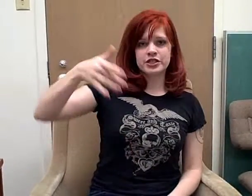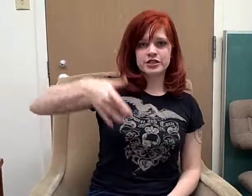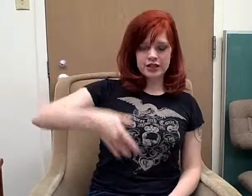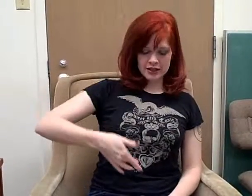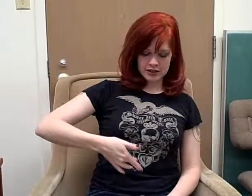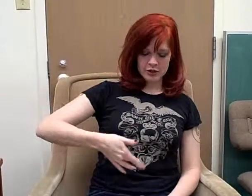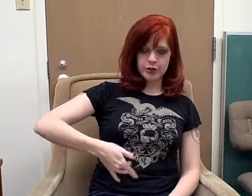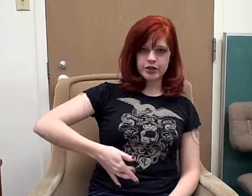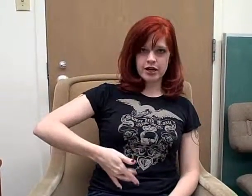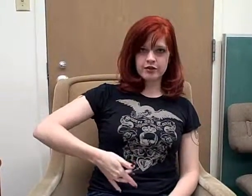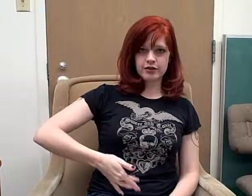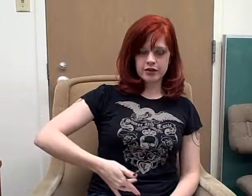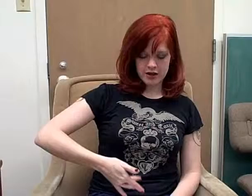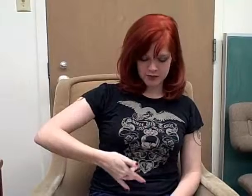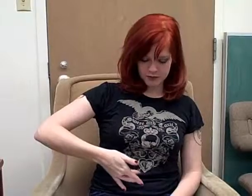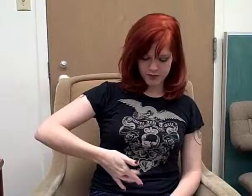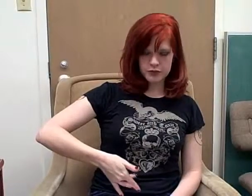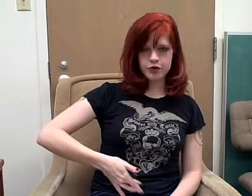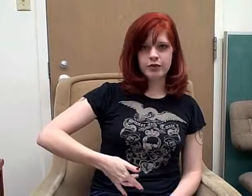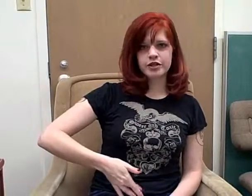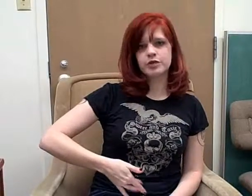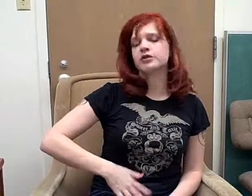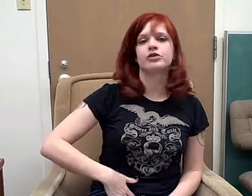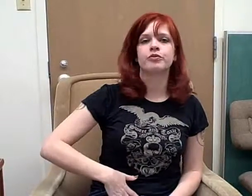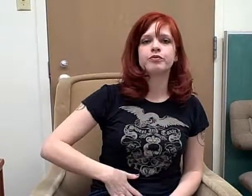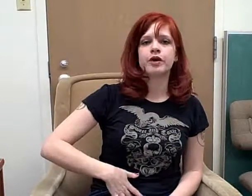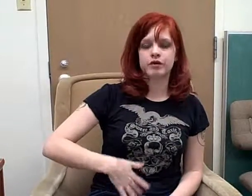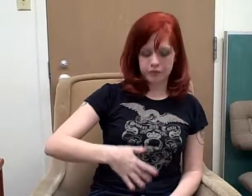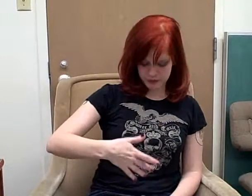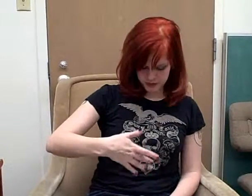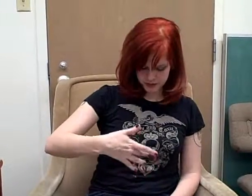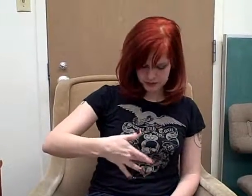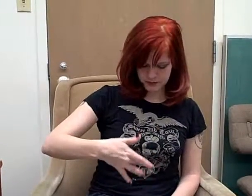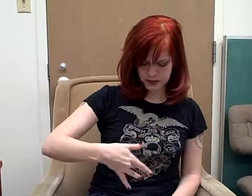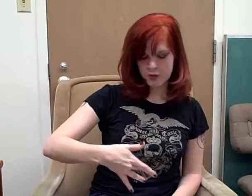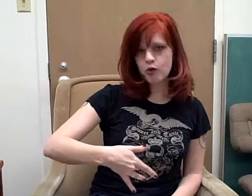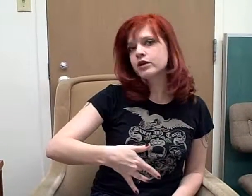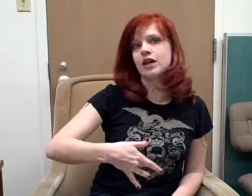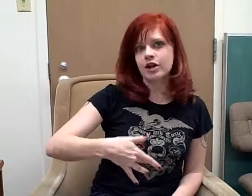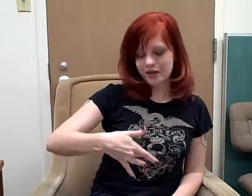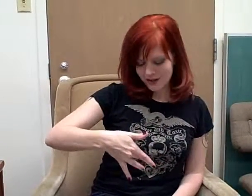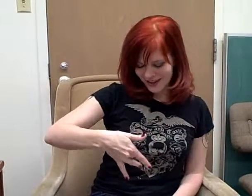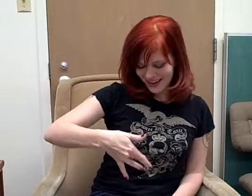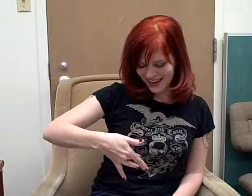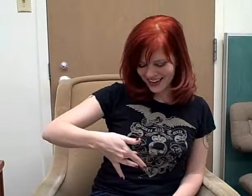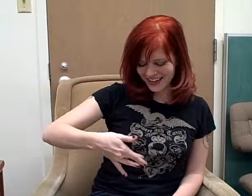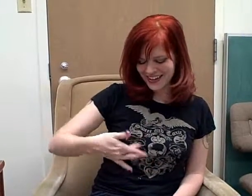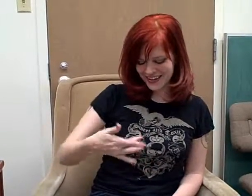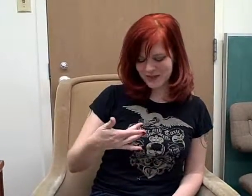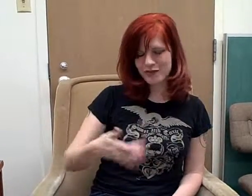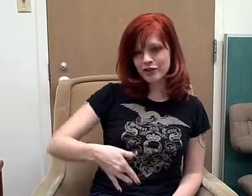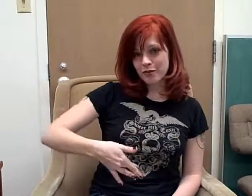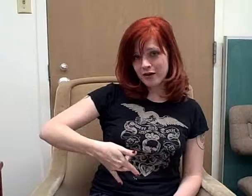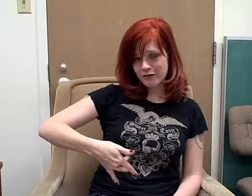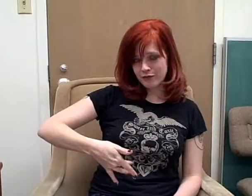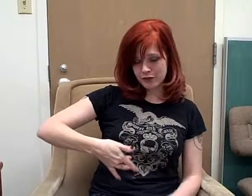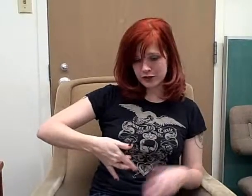masturbation, you put it down sort of by your stomach, sort of in the appropriate area. And if you're talking about